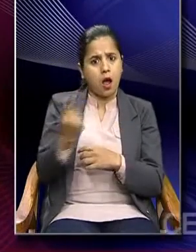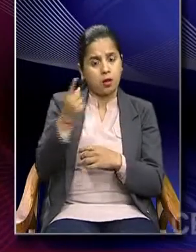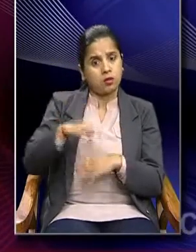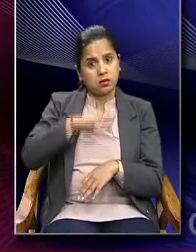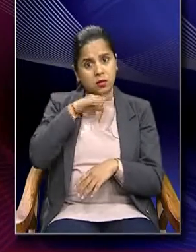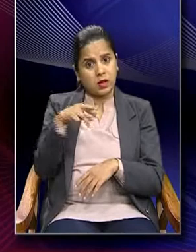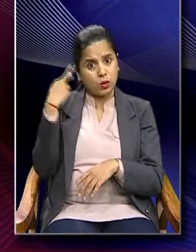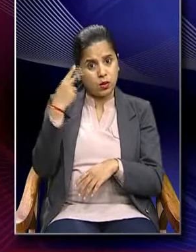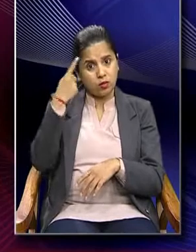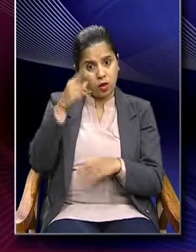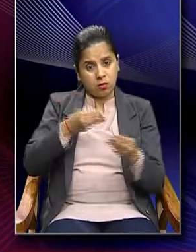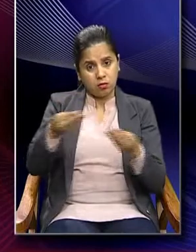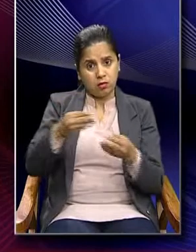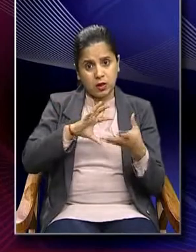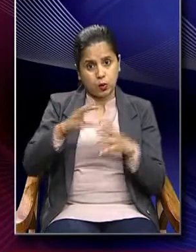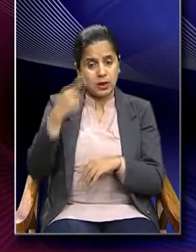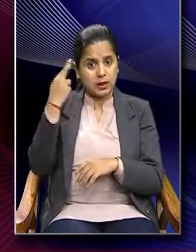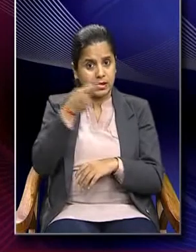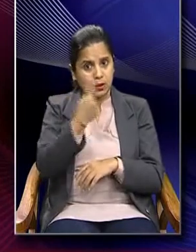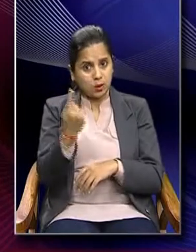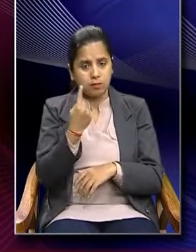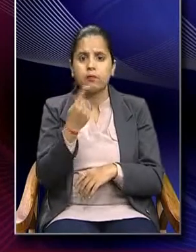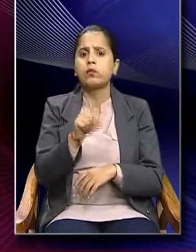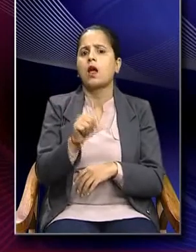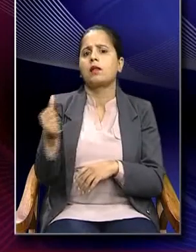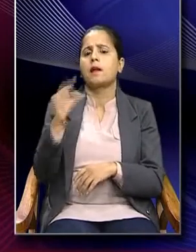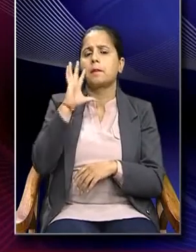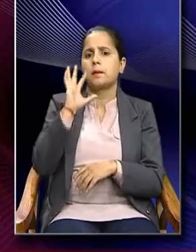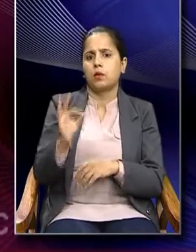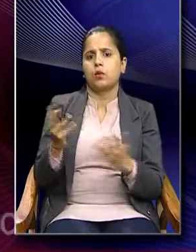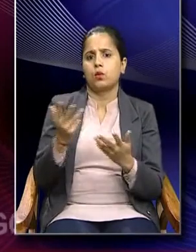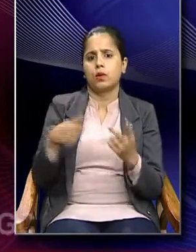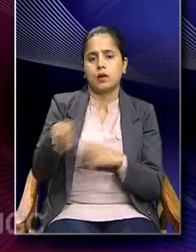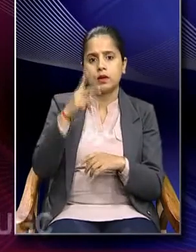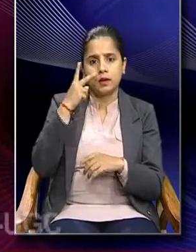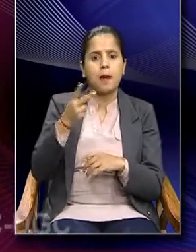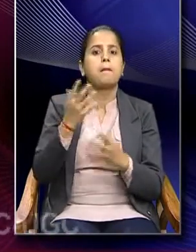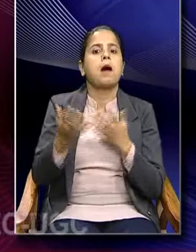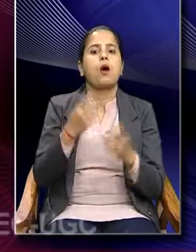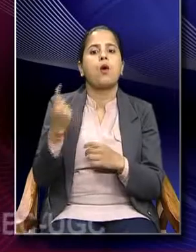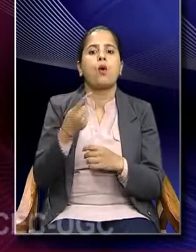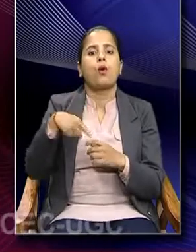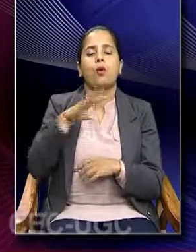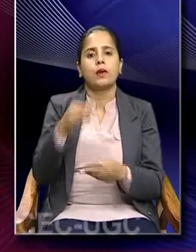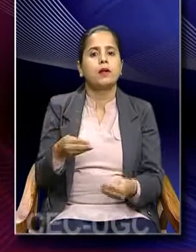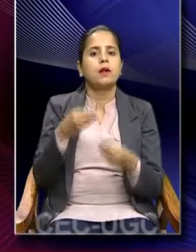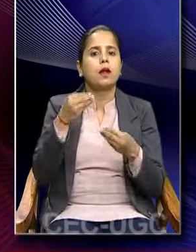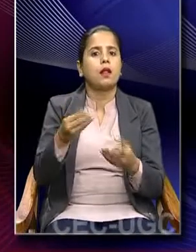sufficient distributive mechanism. Another important thing is that since market only rewards